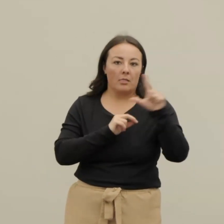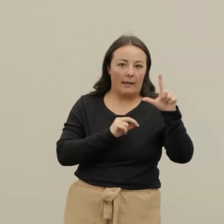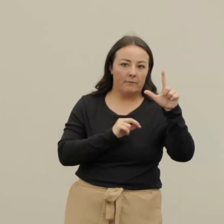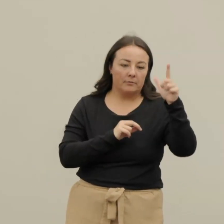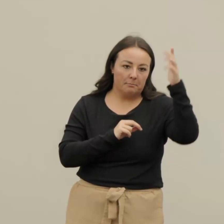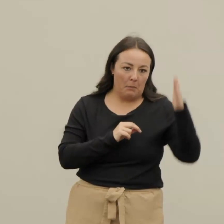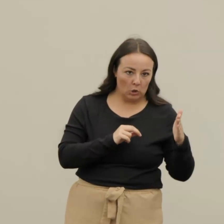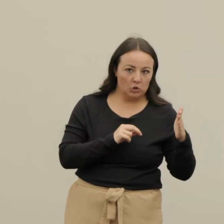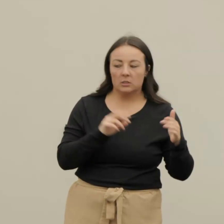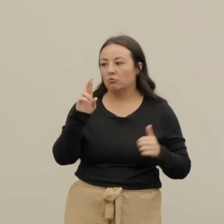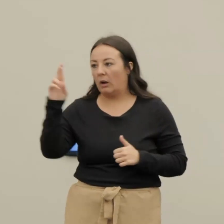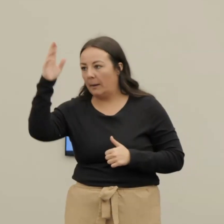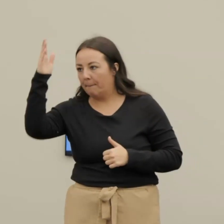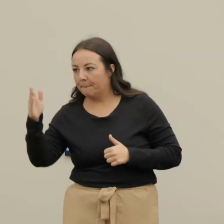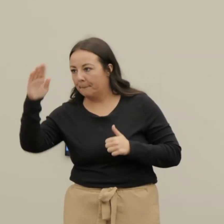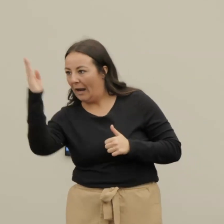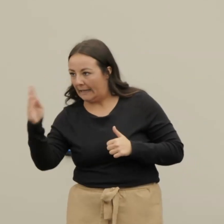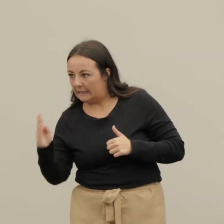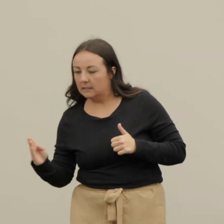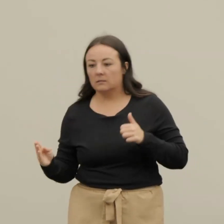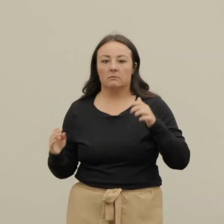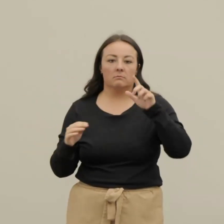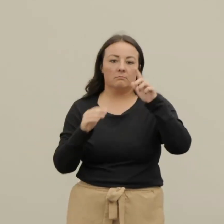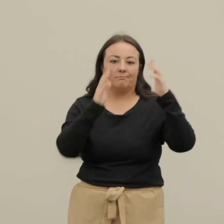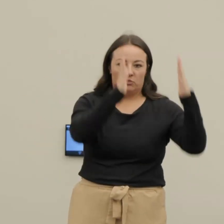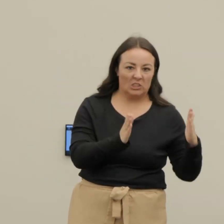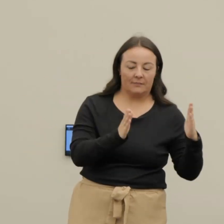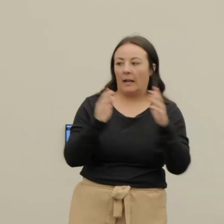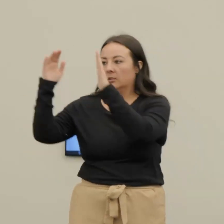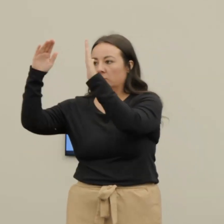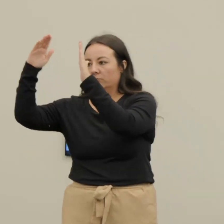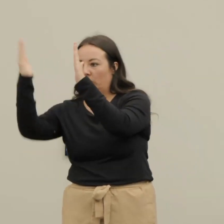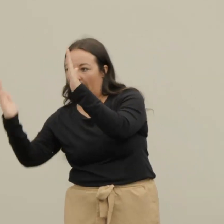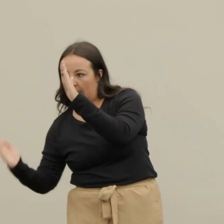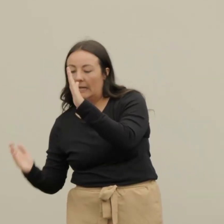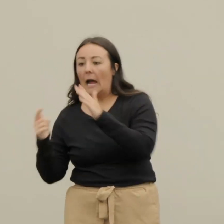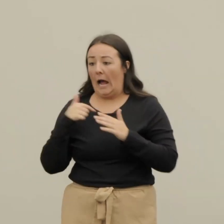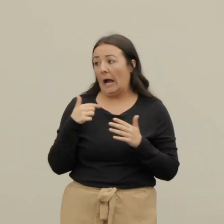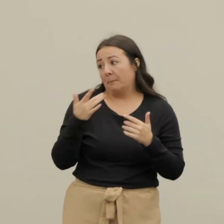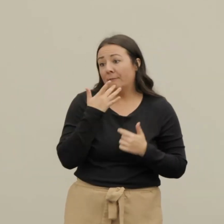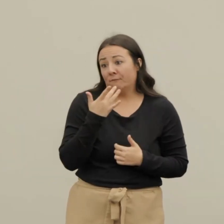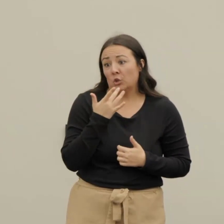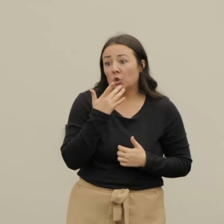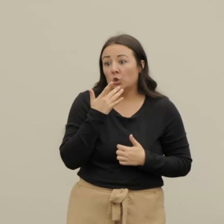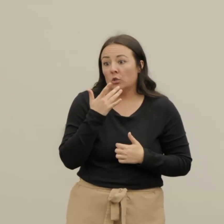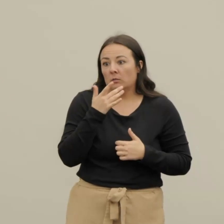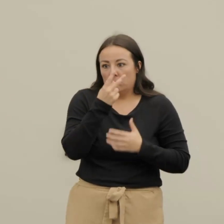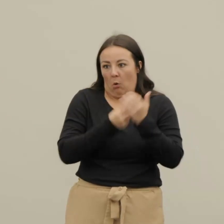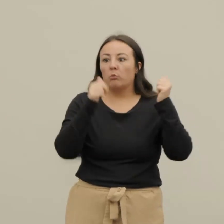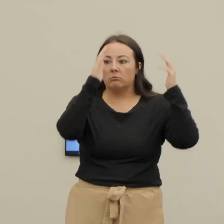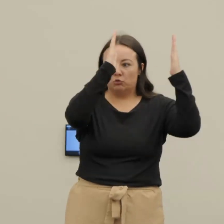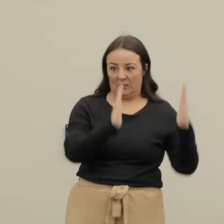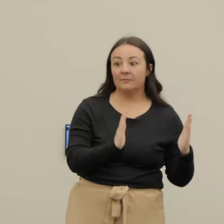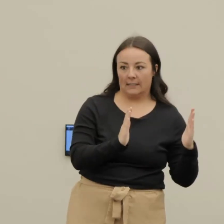the right ragged, or you had the total Yes. justification across the whole thing. Uh-huh. I prefer the total justification because Interesting. depending on your field